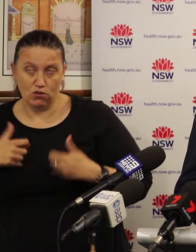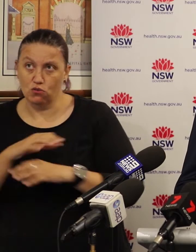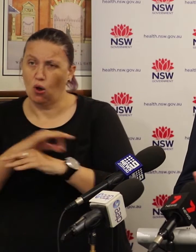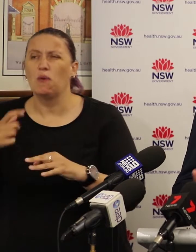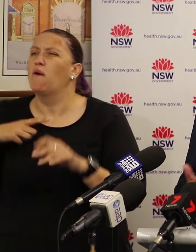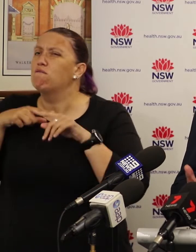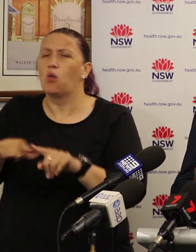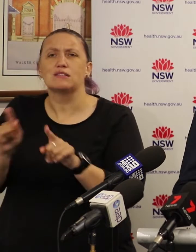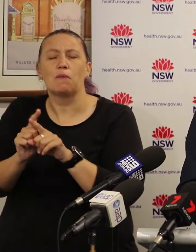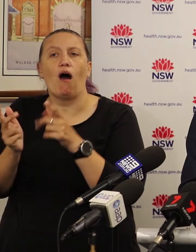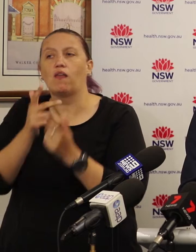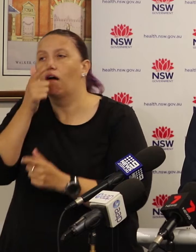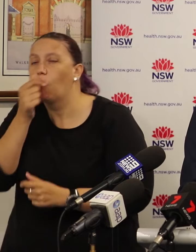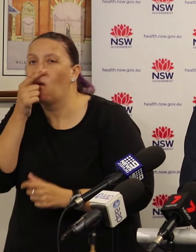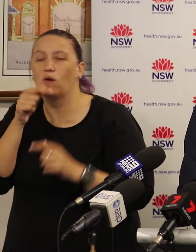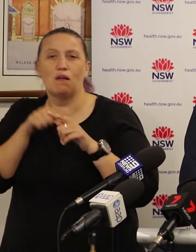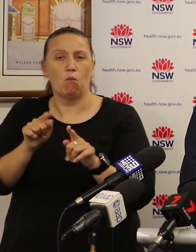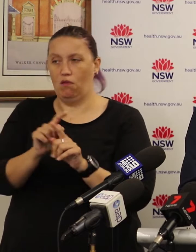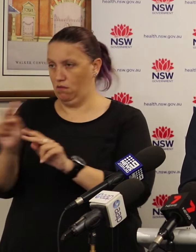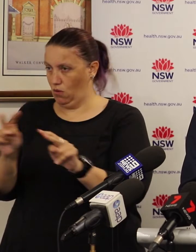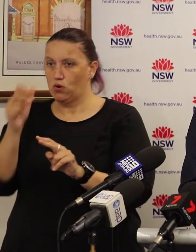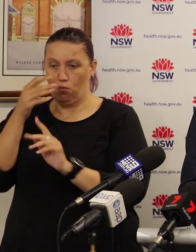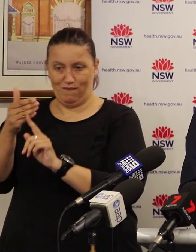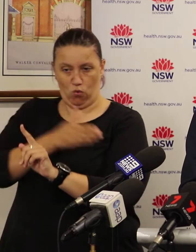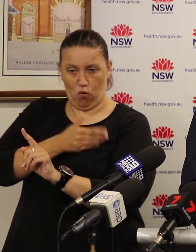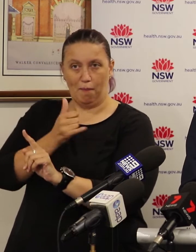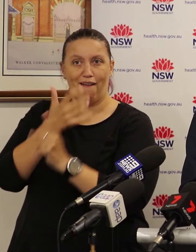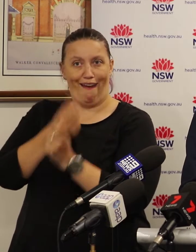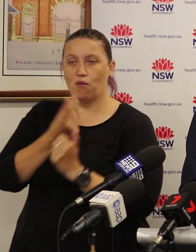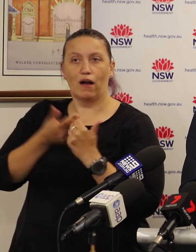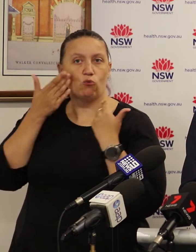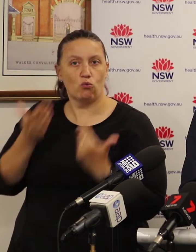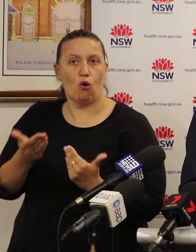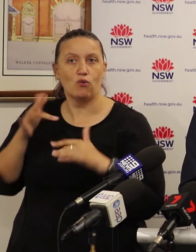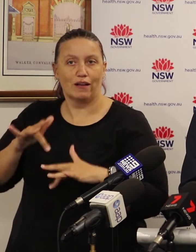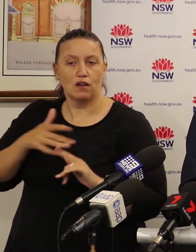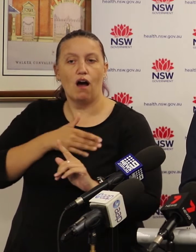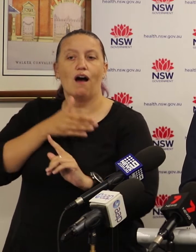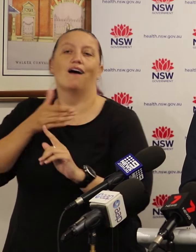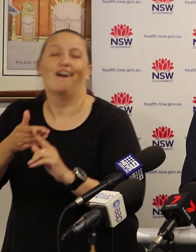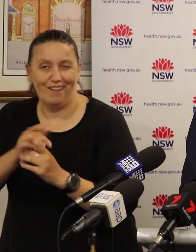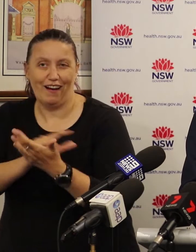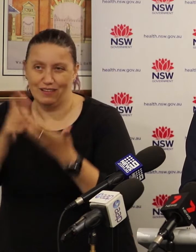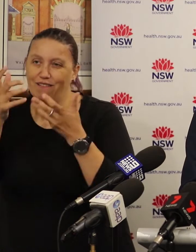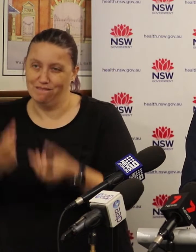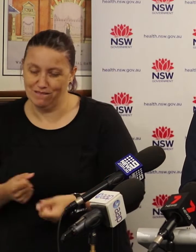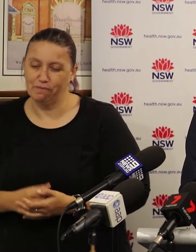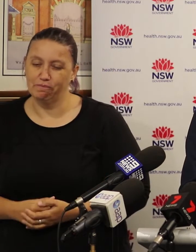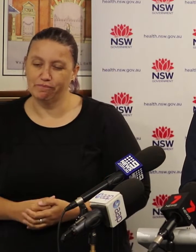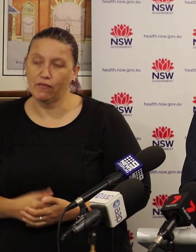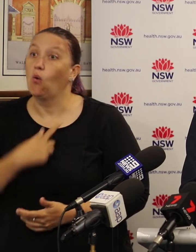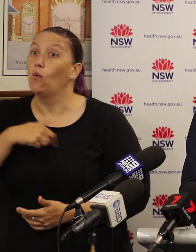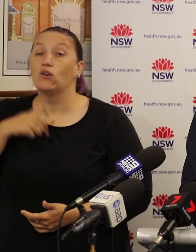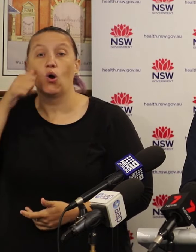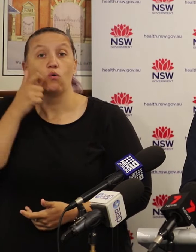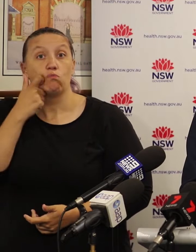science and the medicine, that it's a bit difficult to be precise. And we're also aware that with the return of